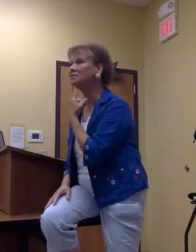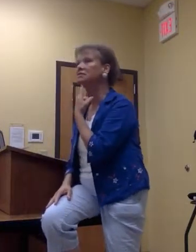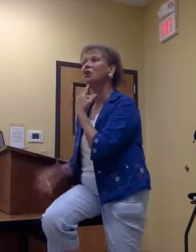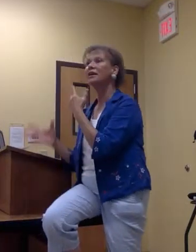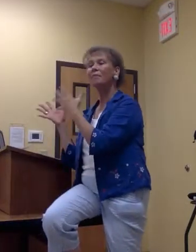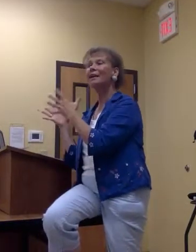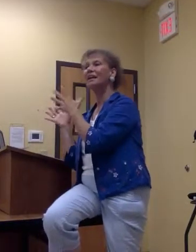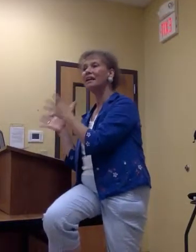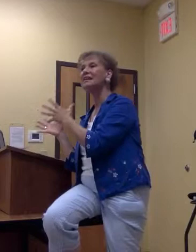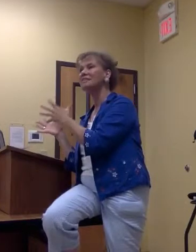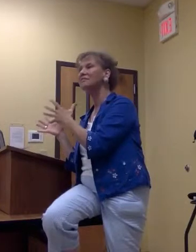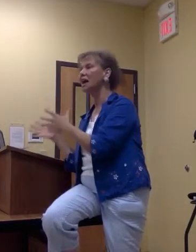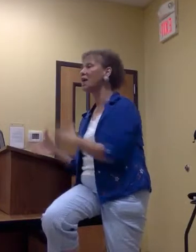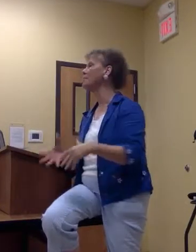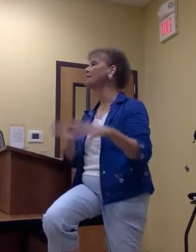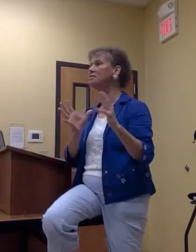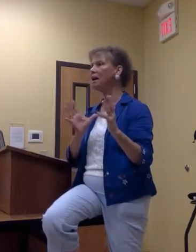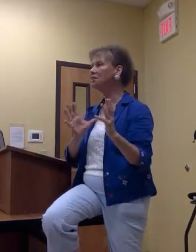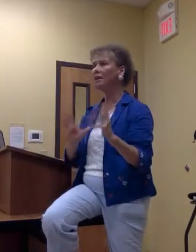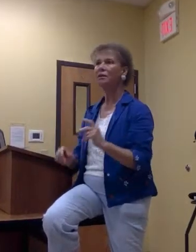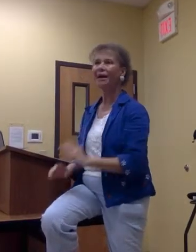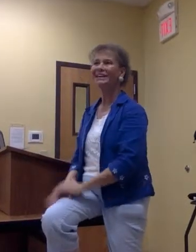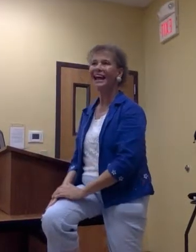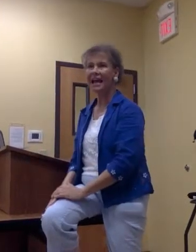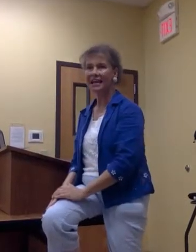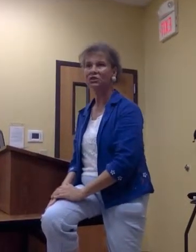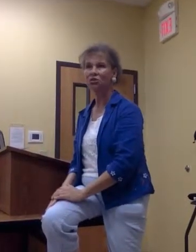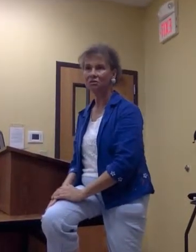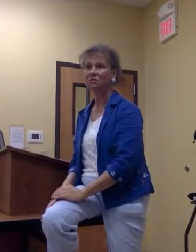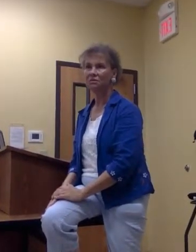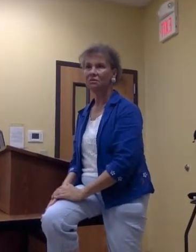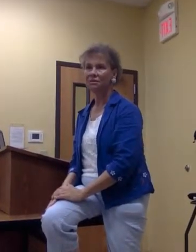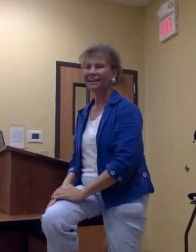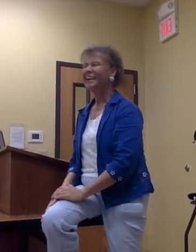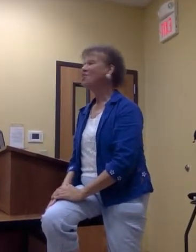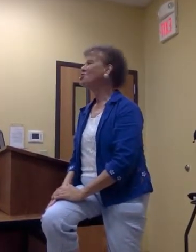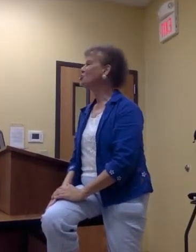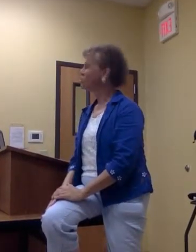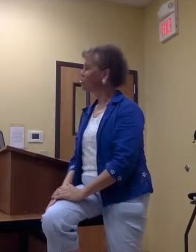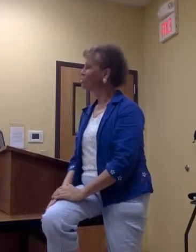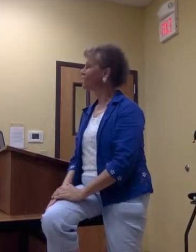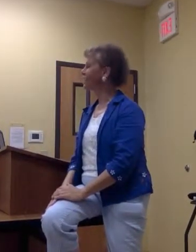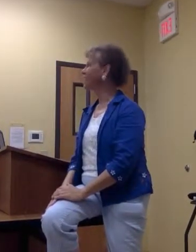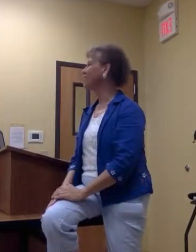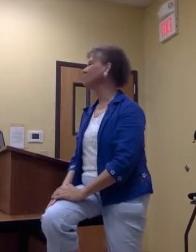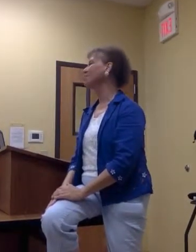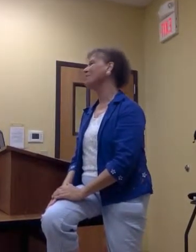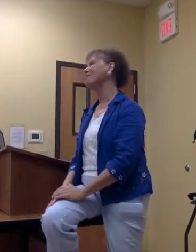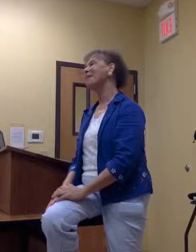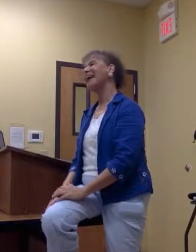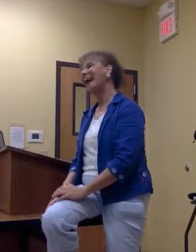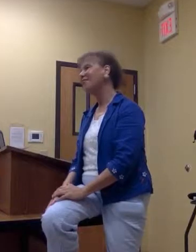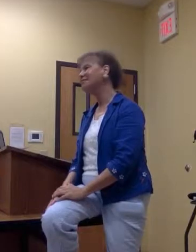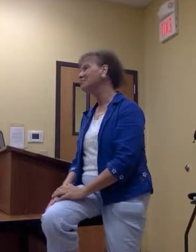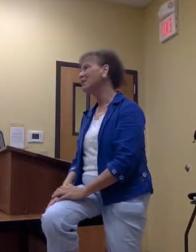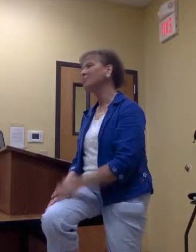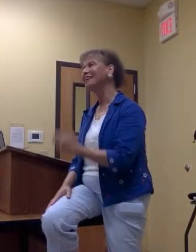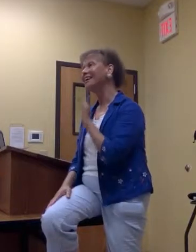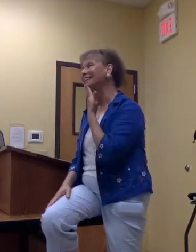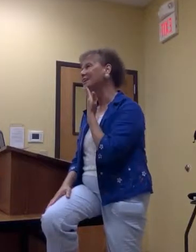It is not talking about an age. Usually, like if I'm talking about my house, I'm probably not going to come from here either,